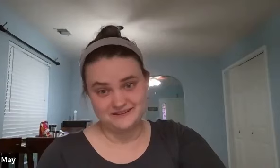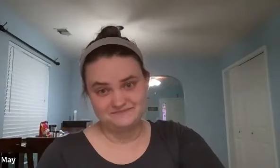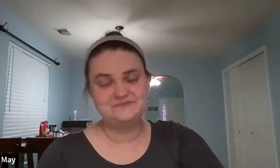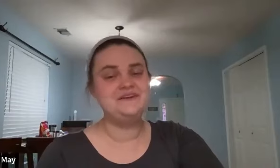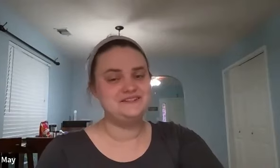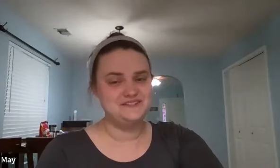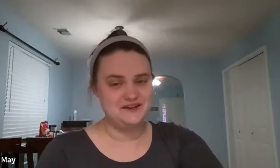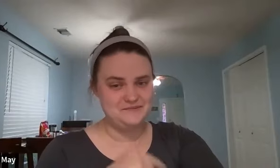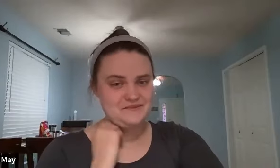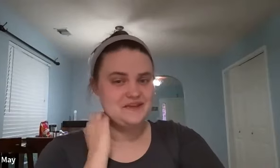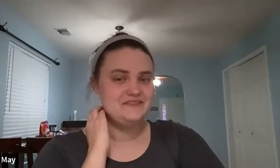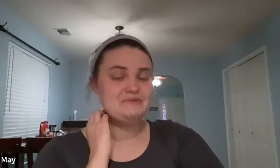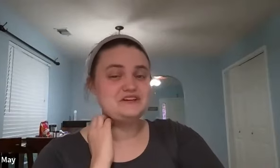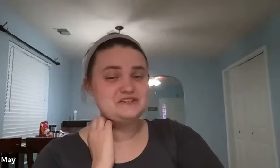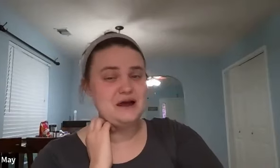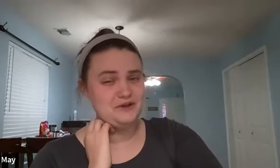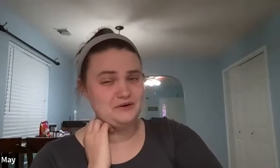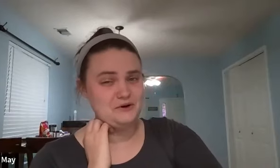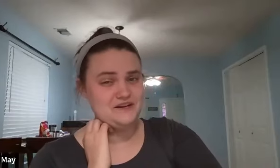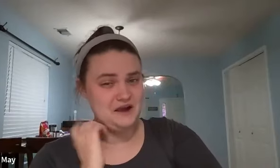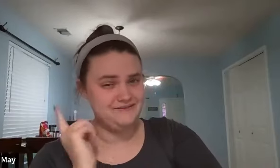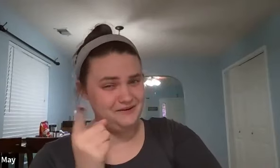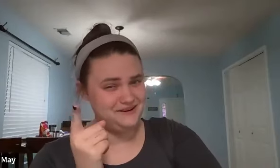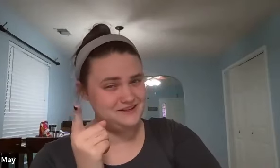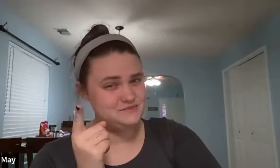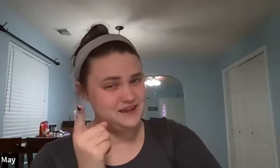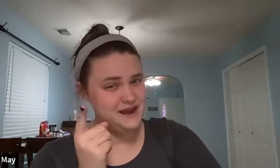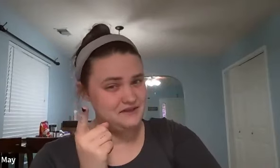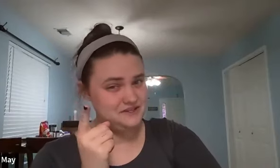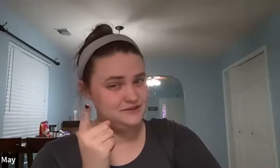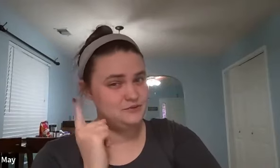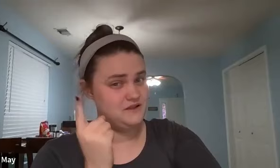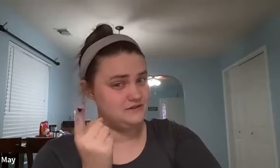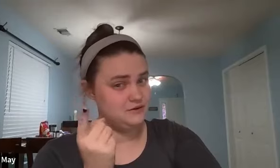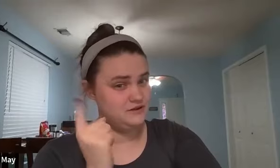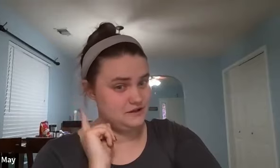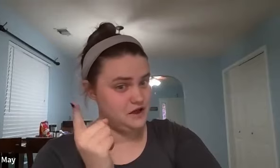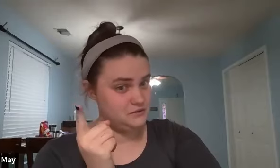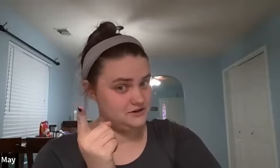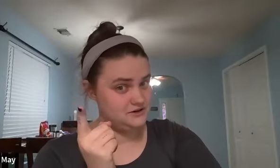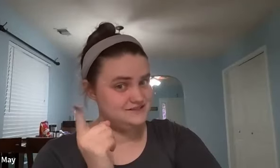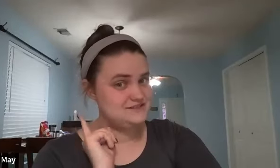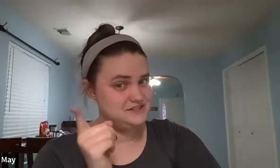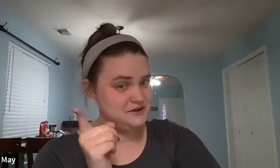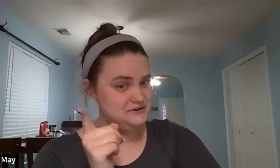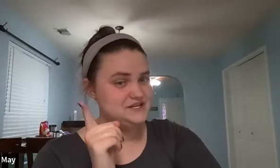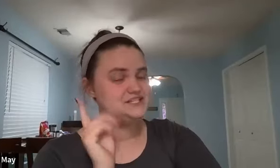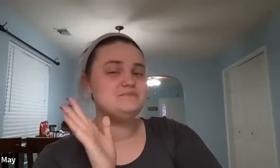one. So that one's also, I'm going to warn you now, that one can also be kind of heavy with a lot of words. So just bear